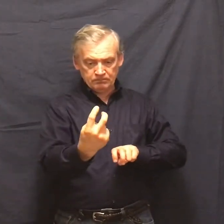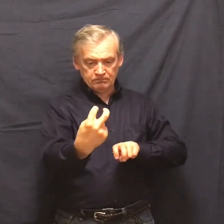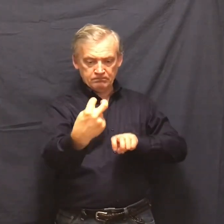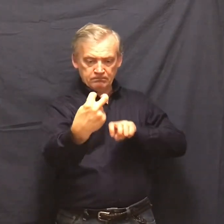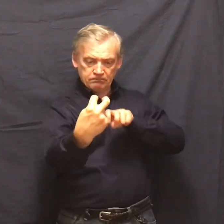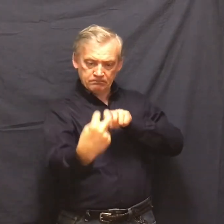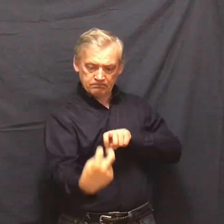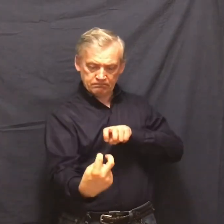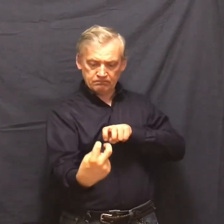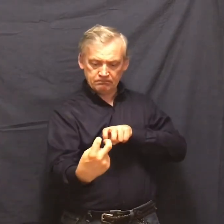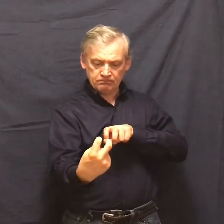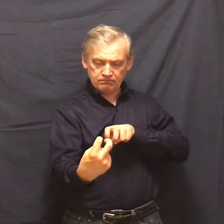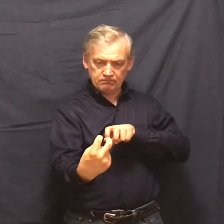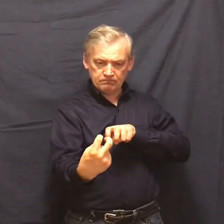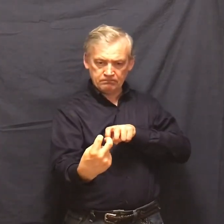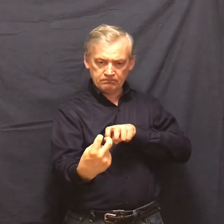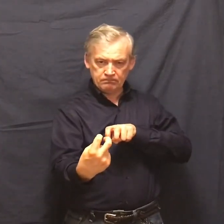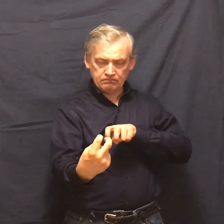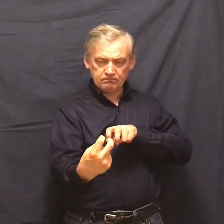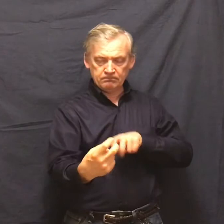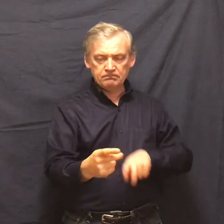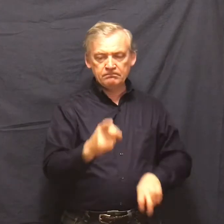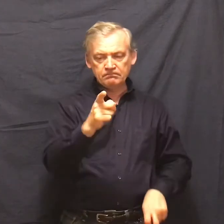He studied the solitaire hand that was upside down to him.